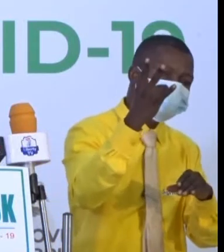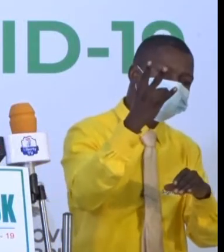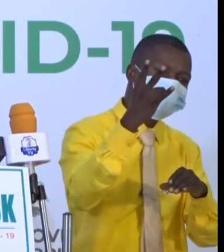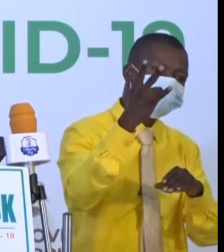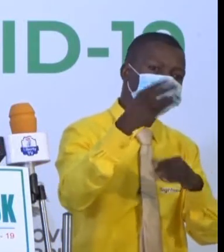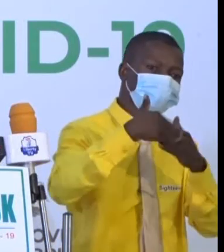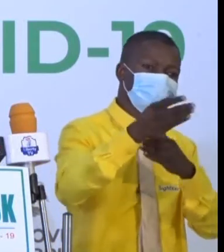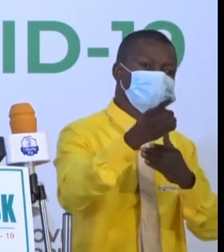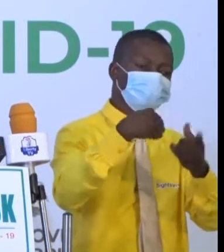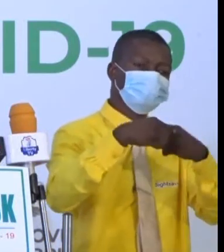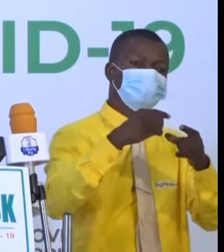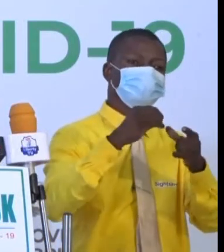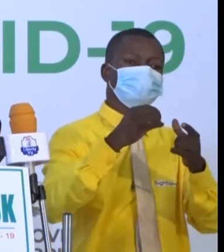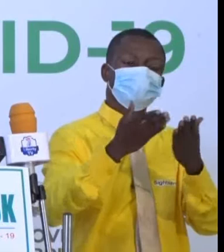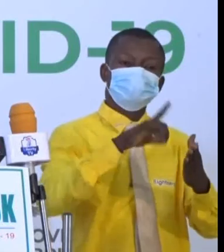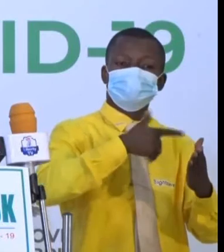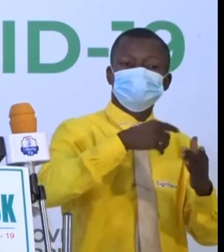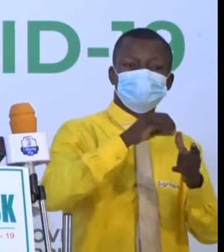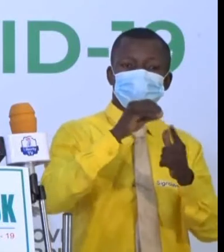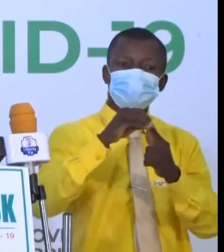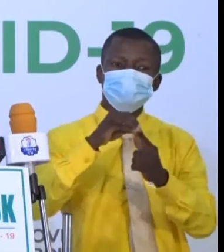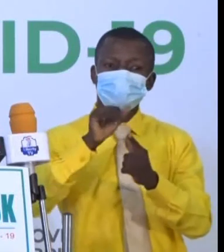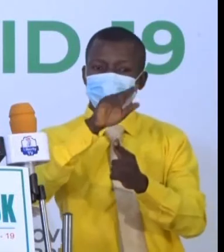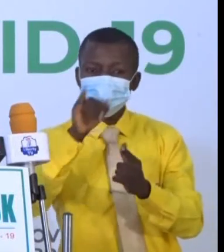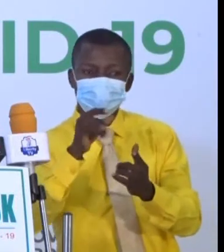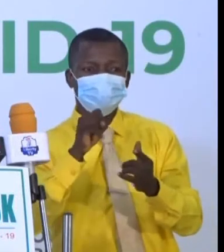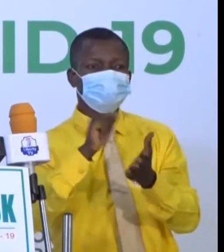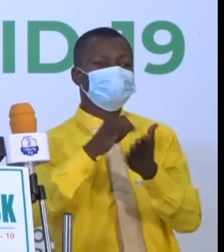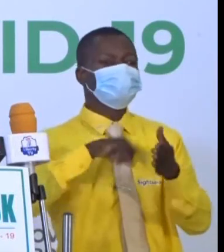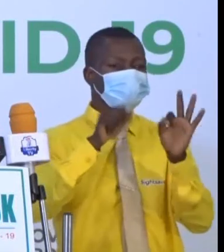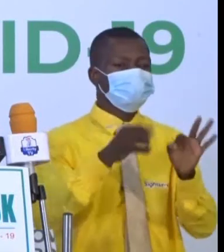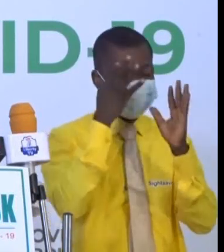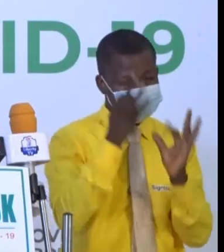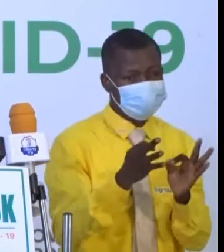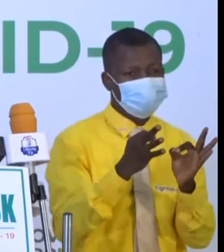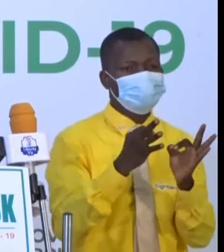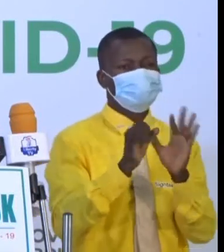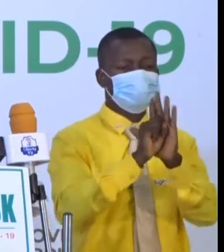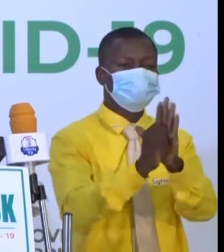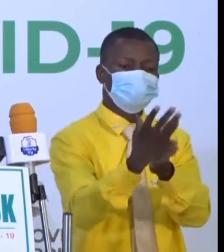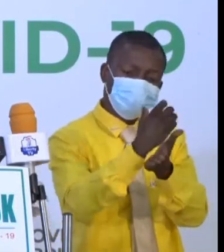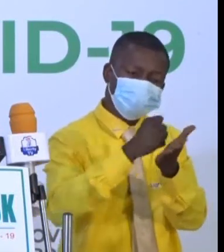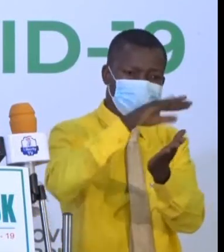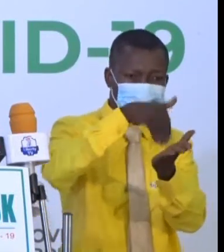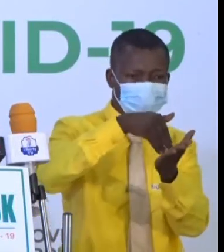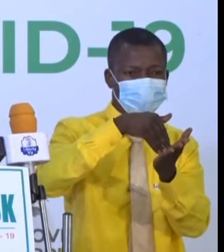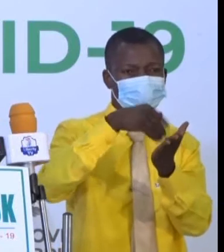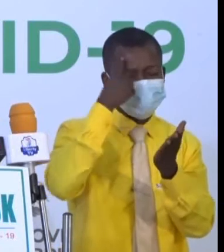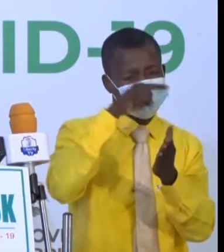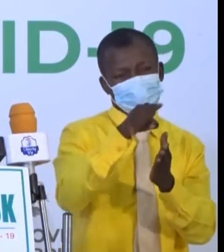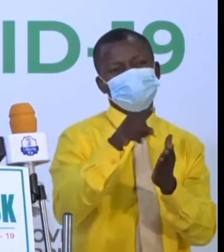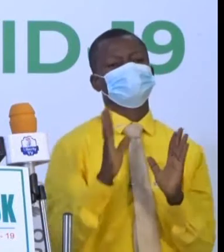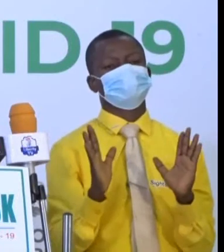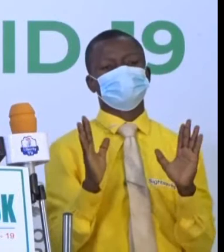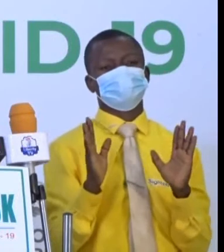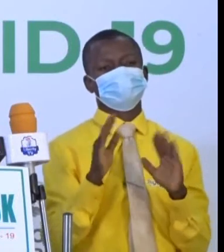or Calabar, so that you can choose a sample collection center within the city that you'll be residing